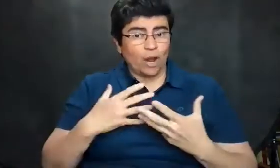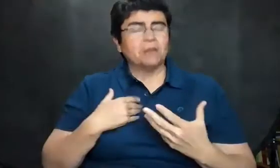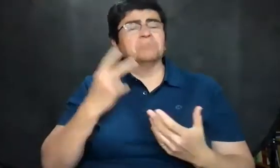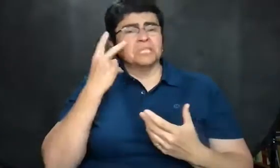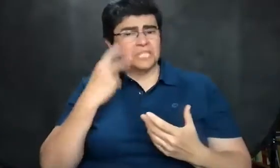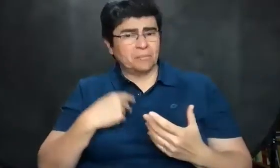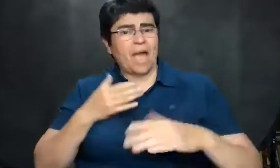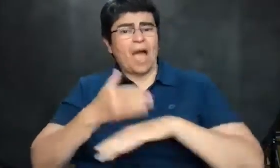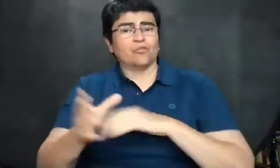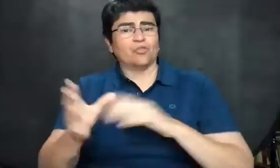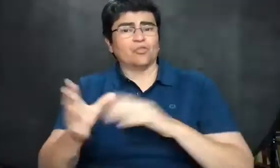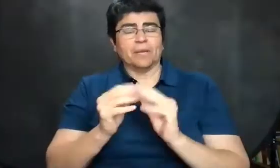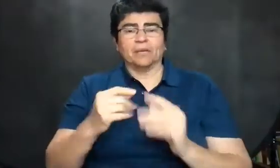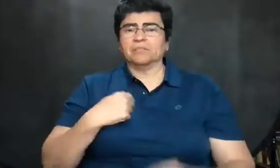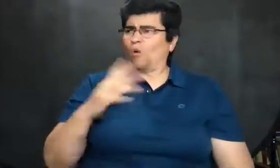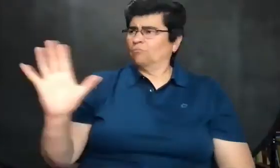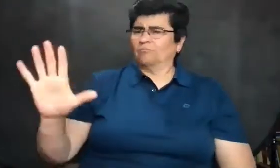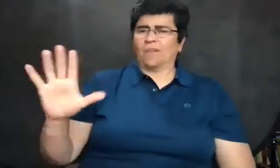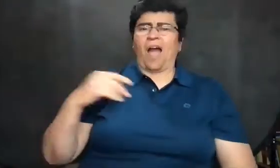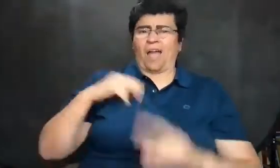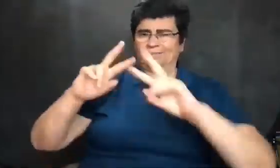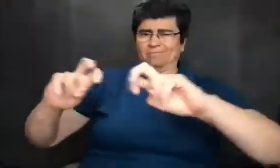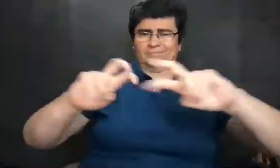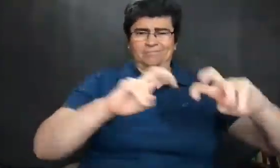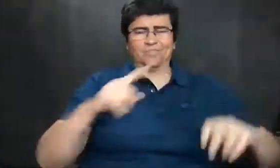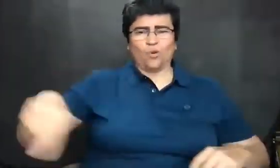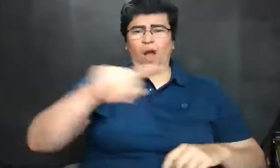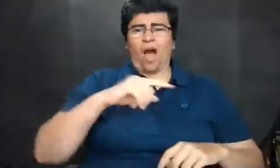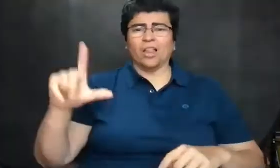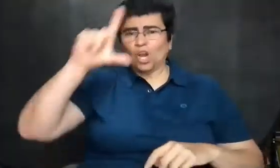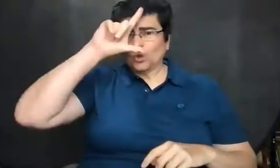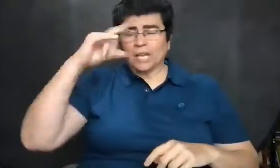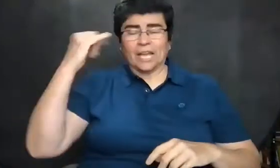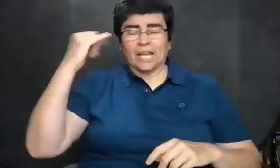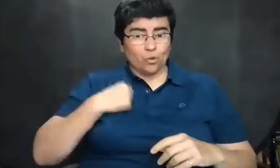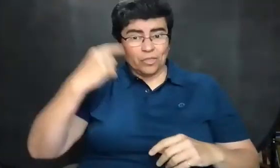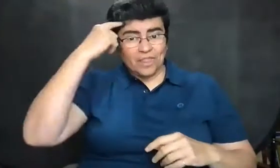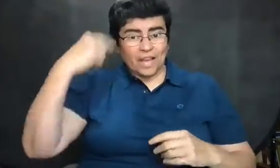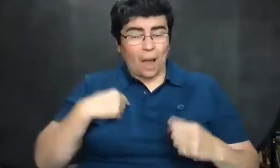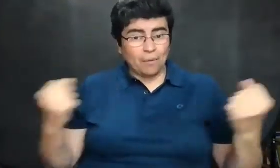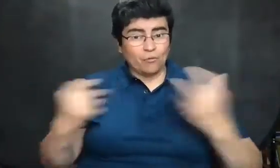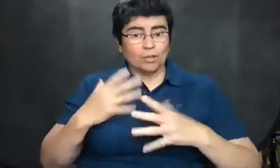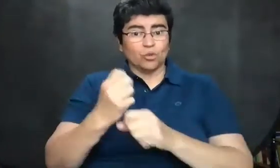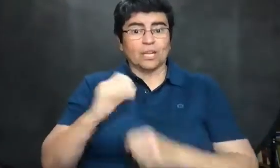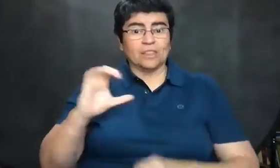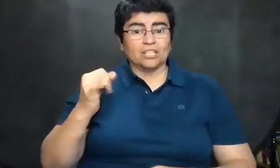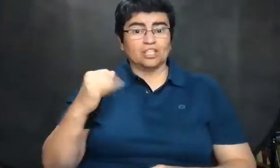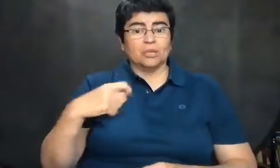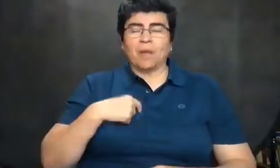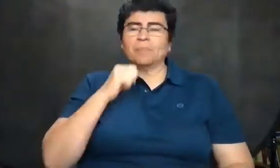And I thought, I had taken your inventory. You're all a bunch of losers. If you think I'm too afraid to get the chip, well, I'm not. And I marched up there and got it.